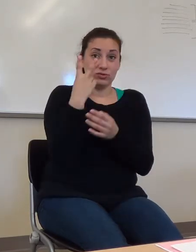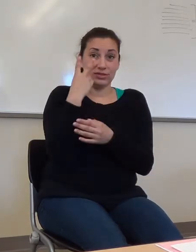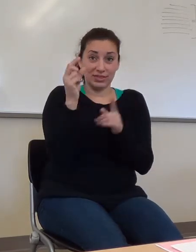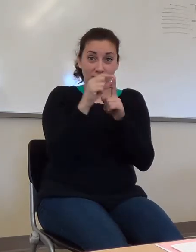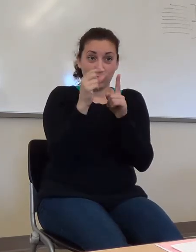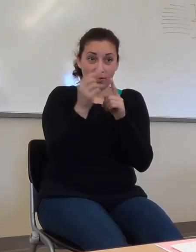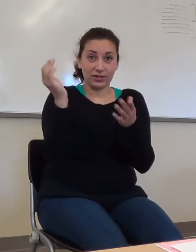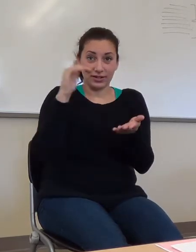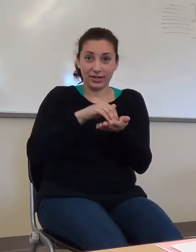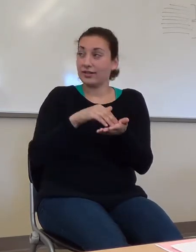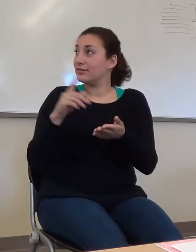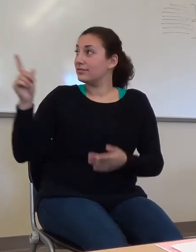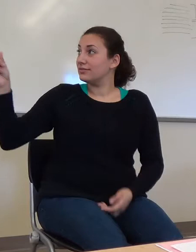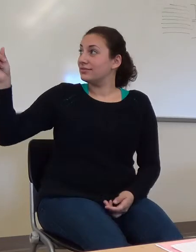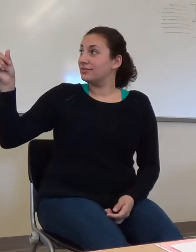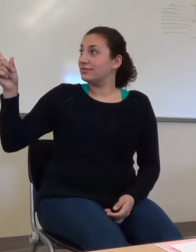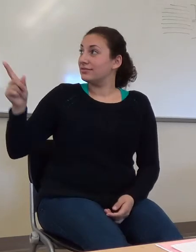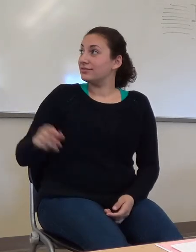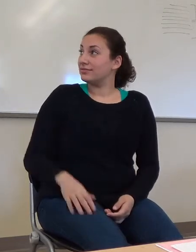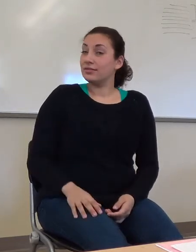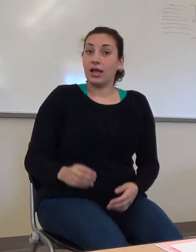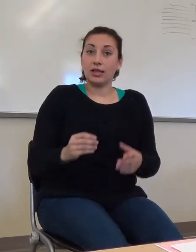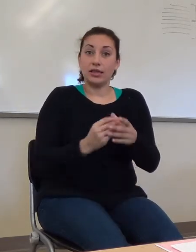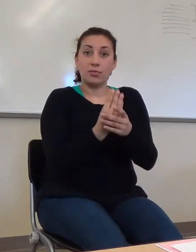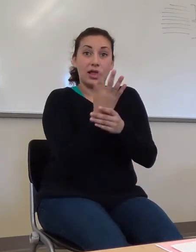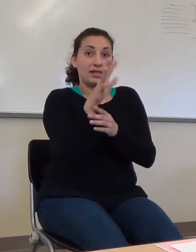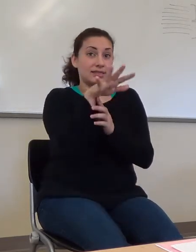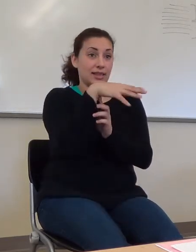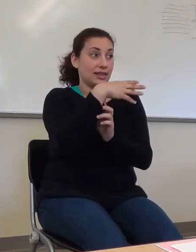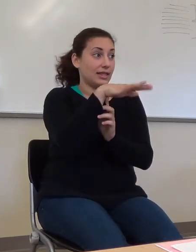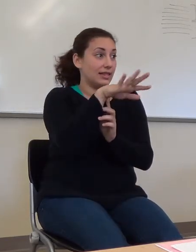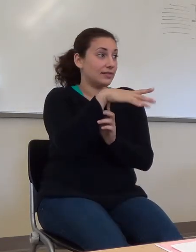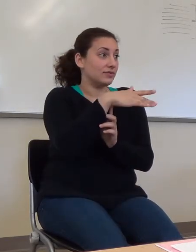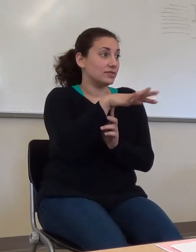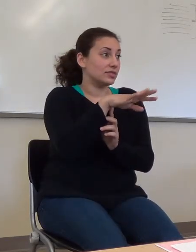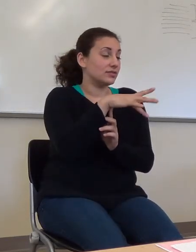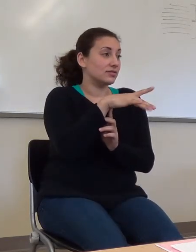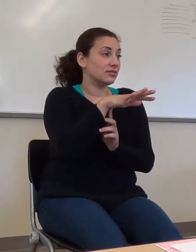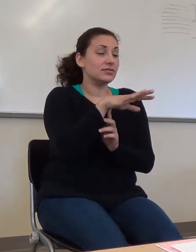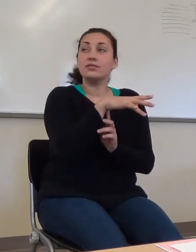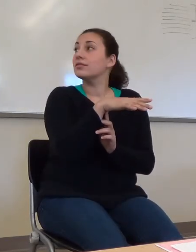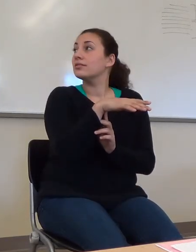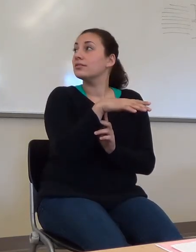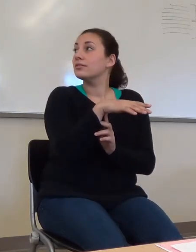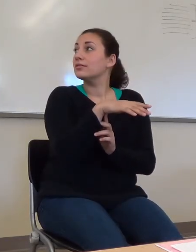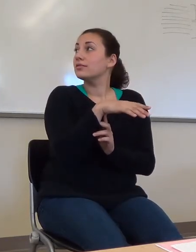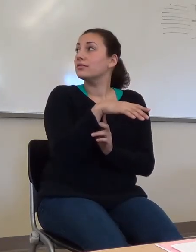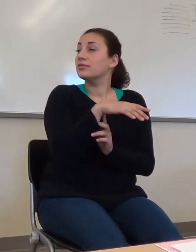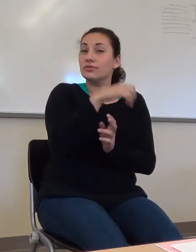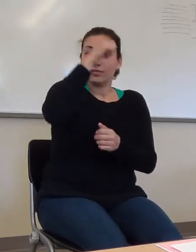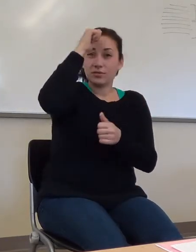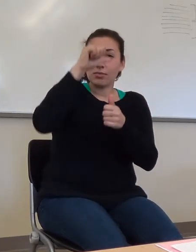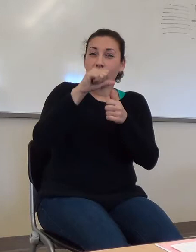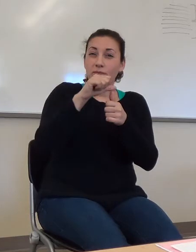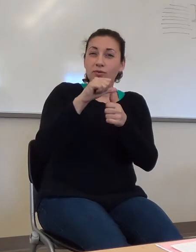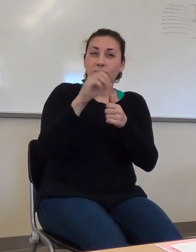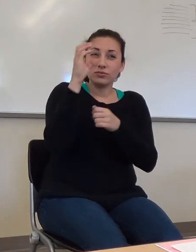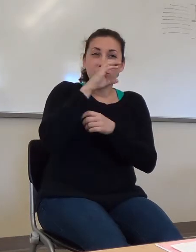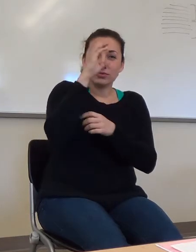Yes. okay, yeah. So here, the plant, okay, remember, we're looking for